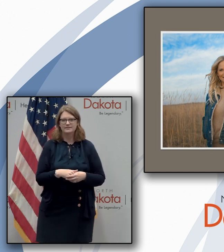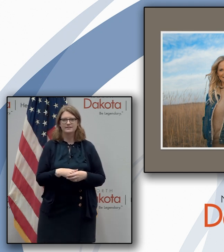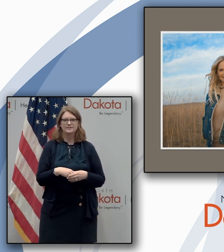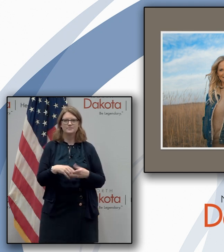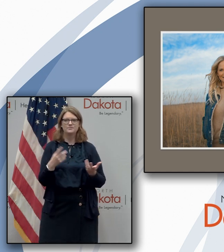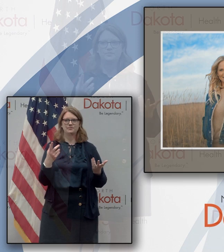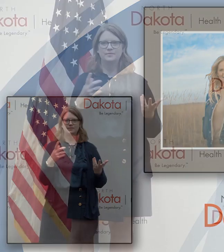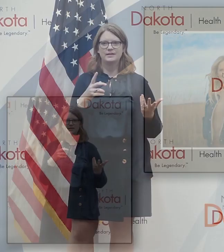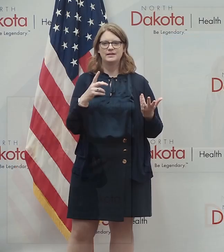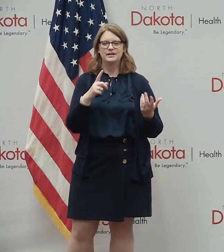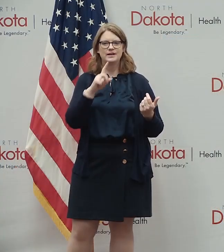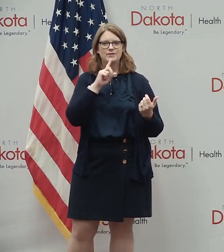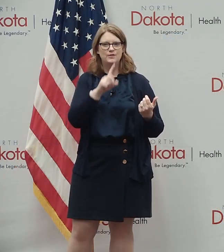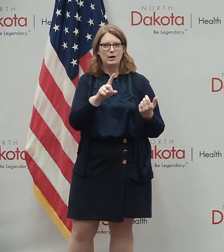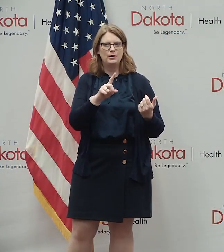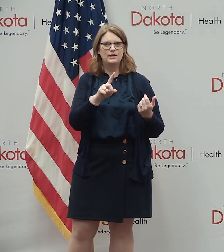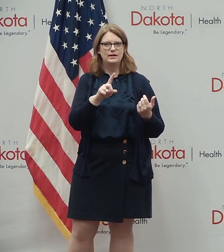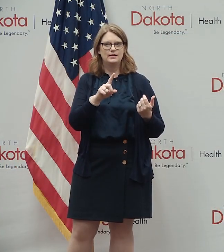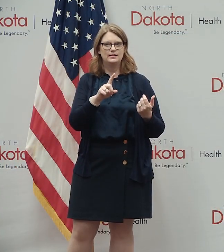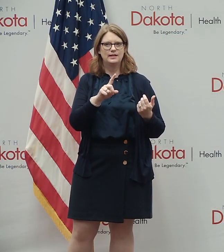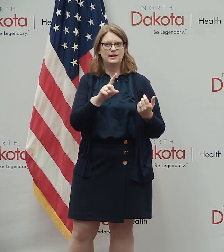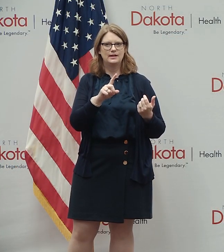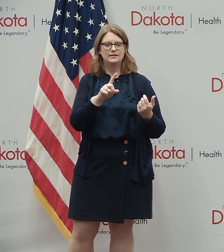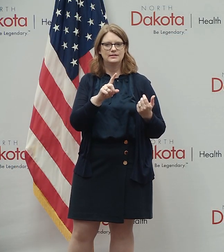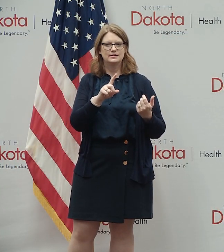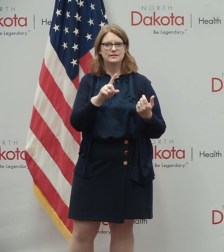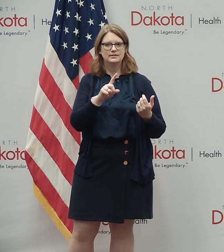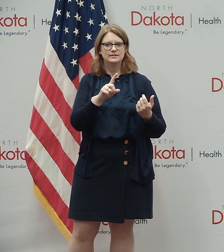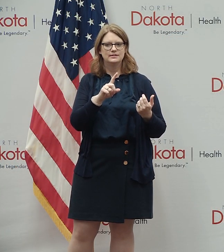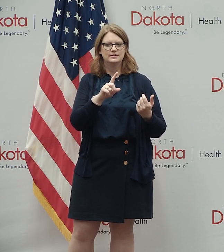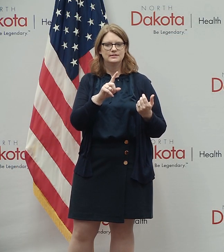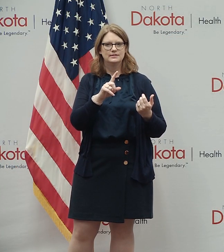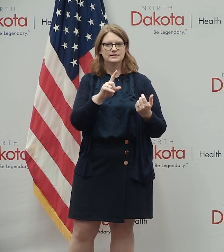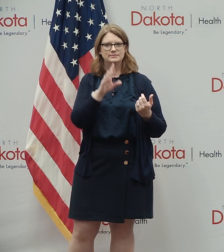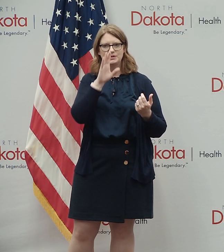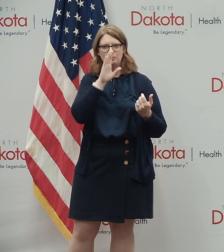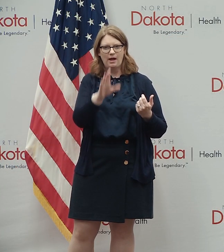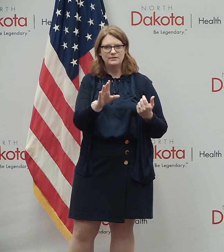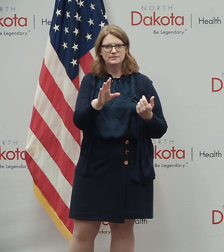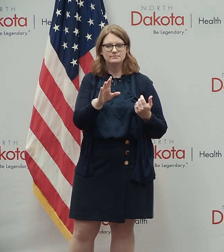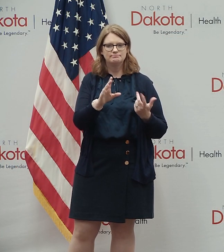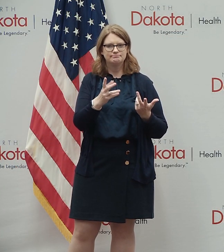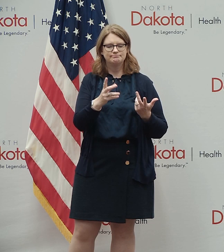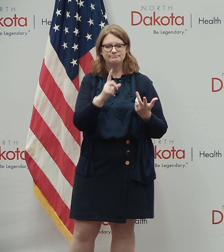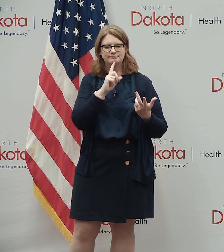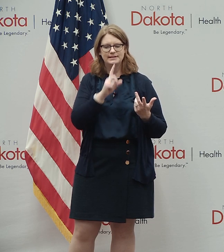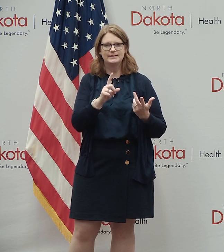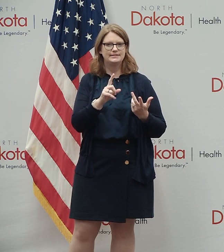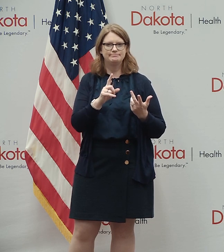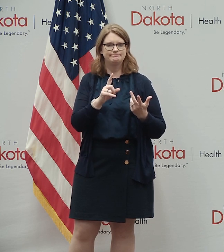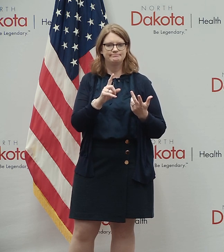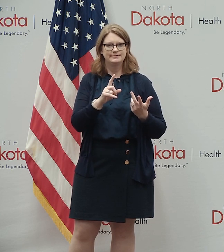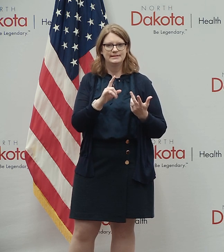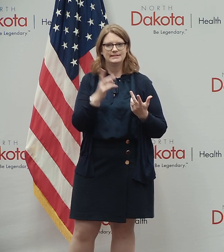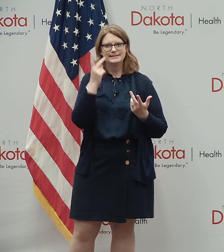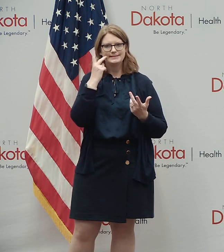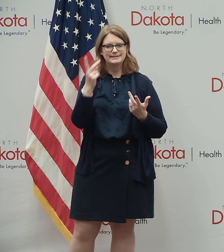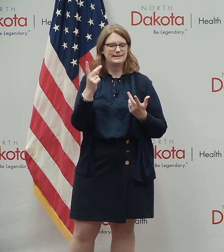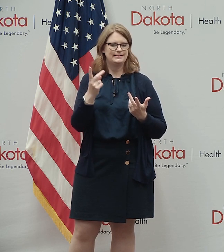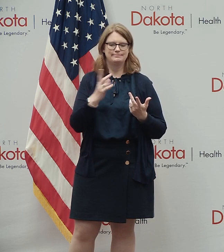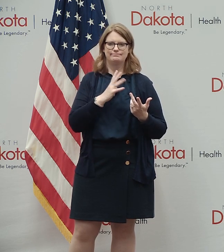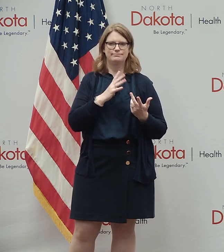close and direct view to be able to see that how fortunate and how grateful we are as a state to have this